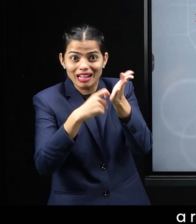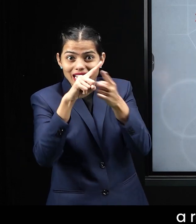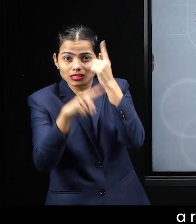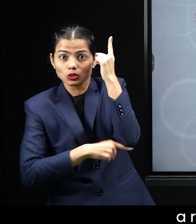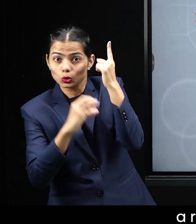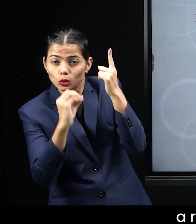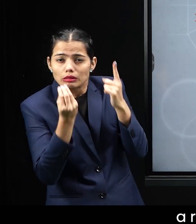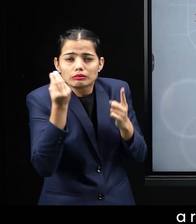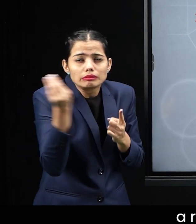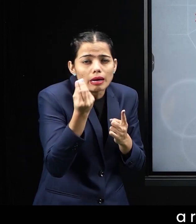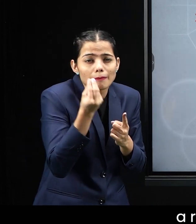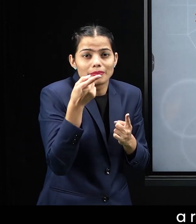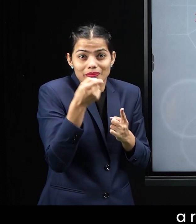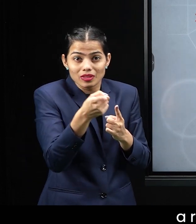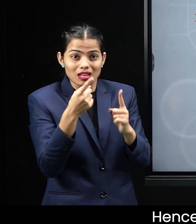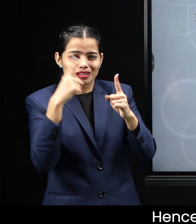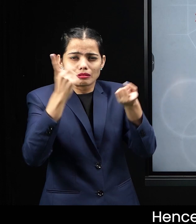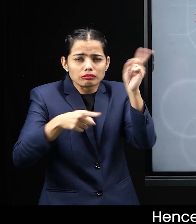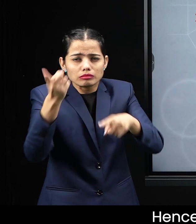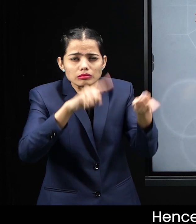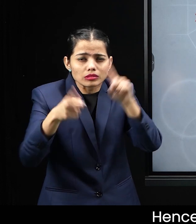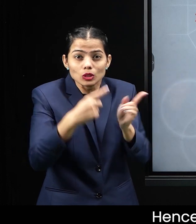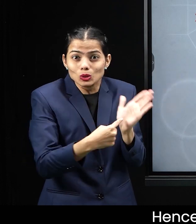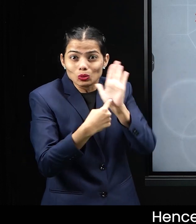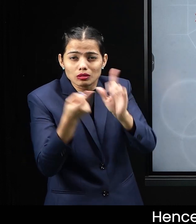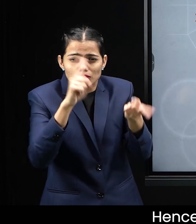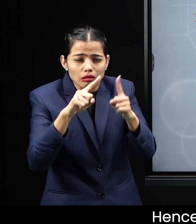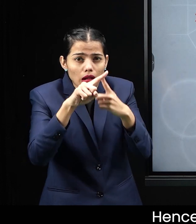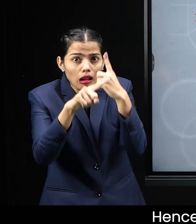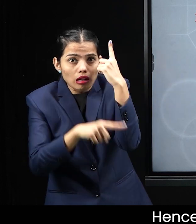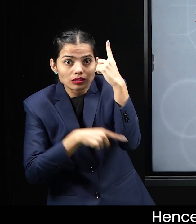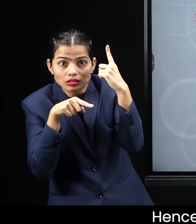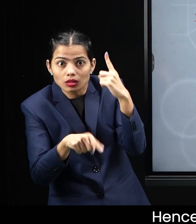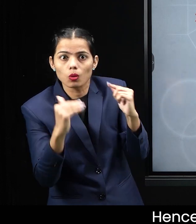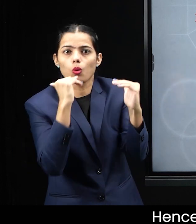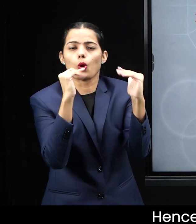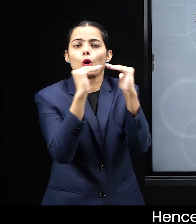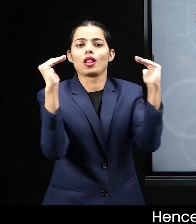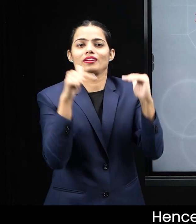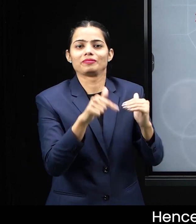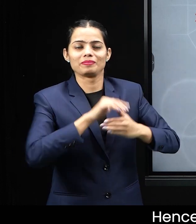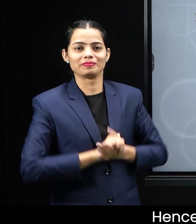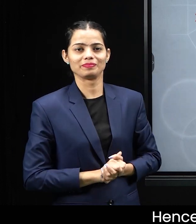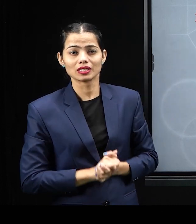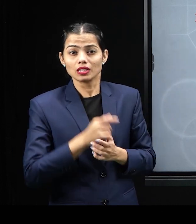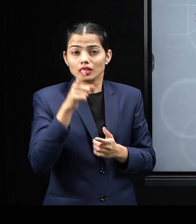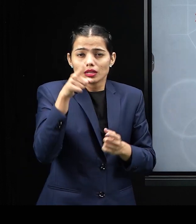at some stage. Hence, the algorithm should terminate.